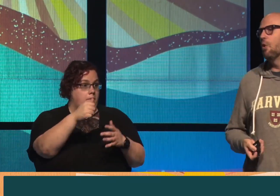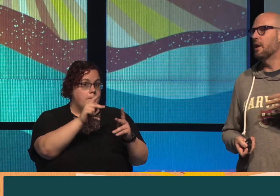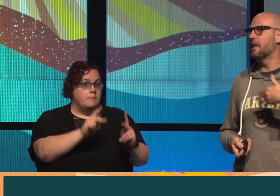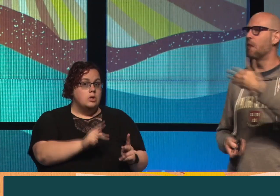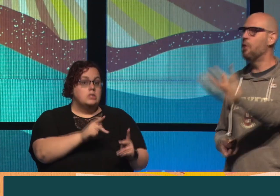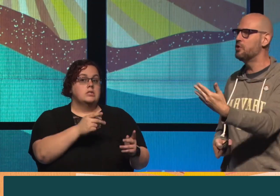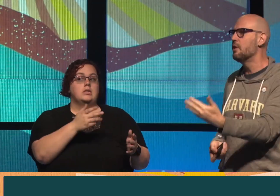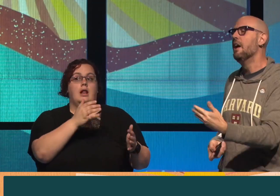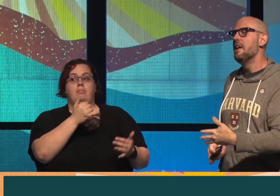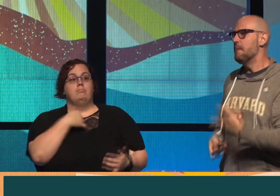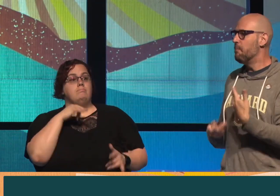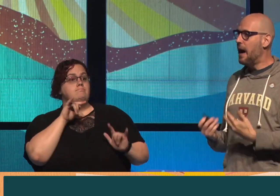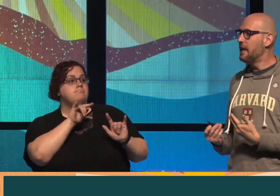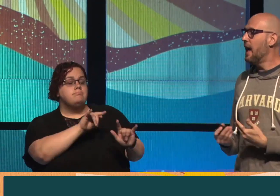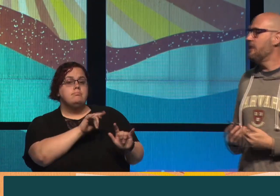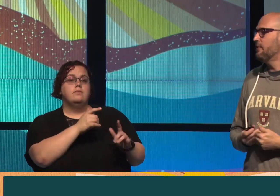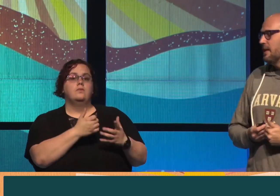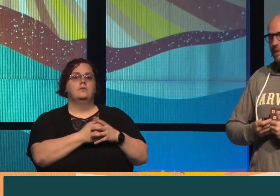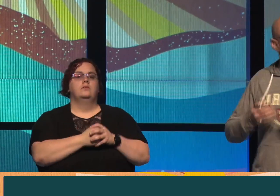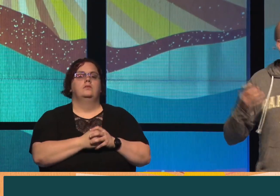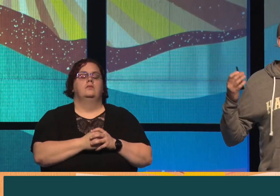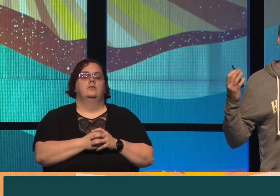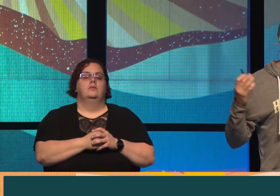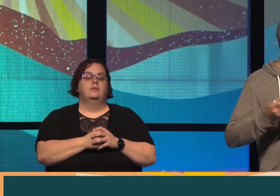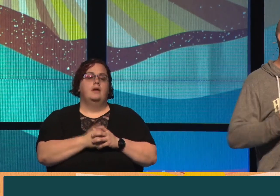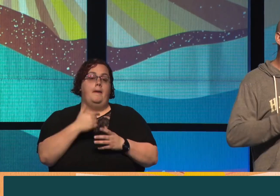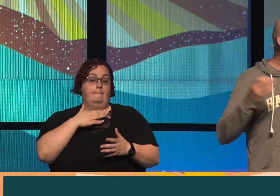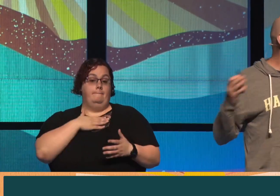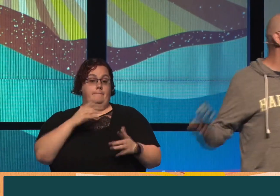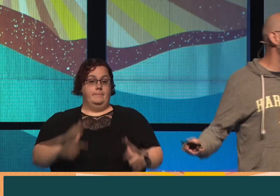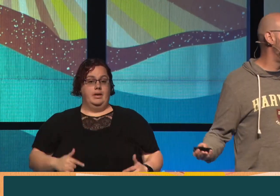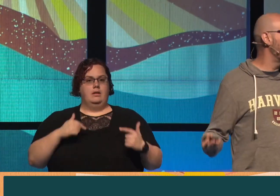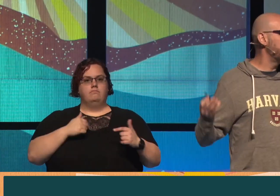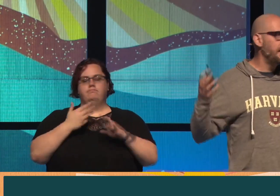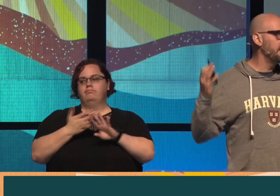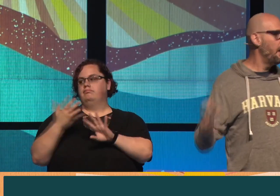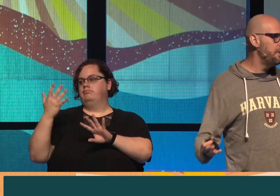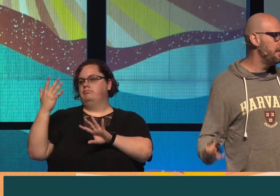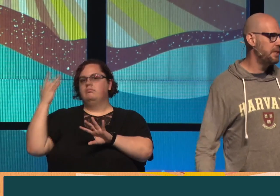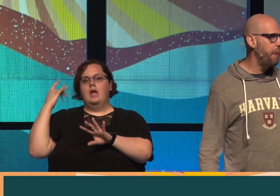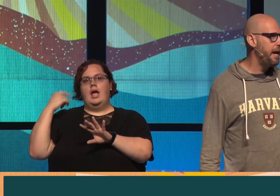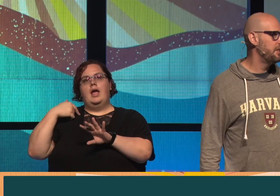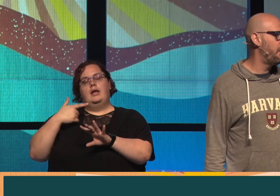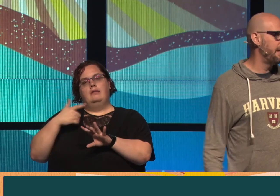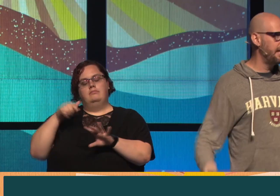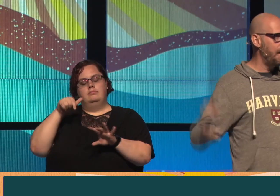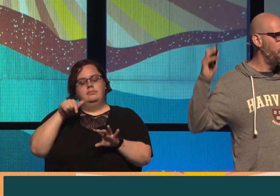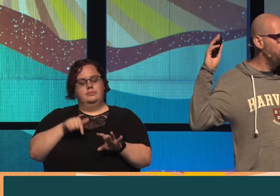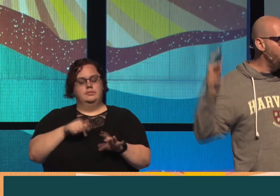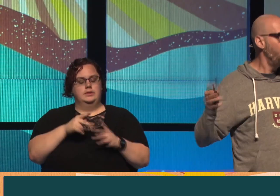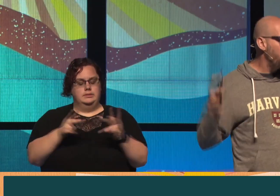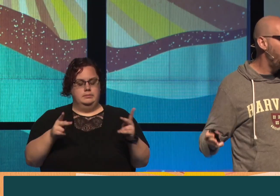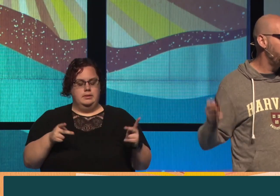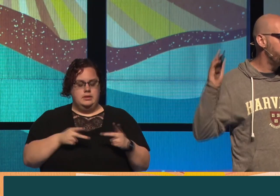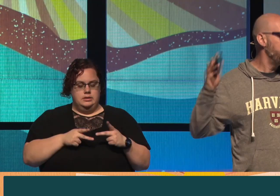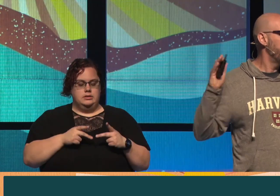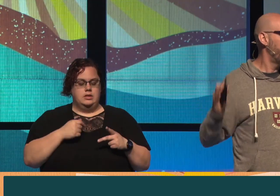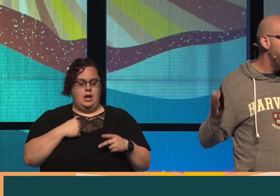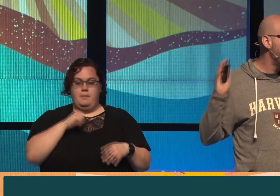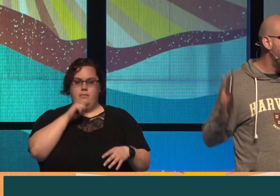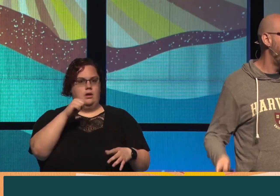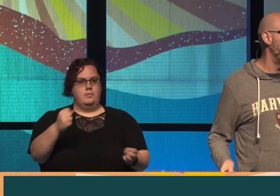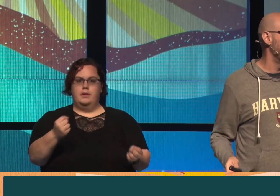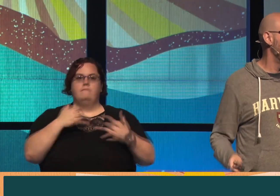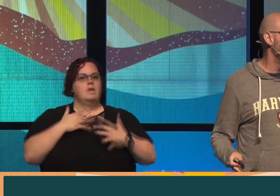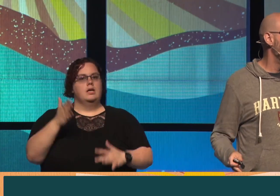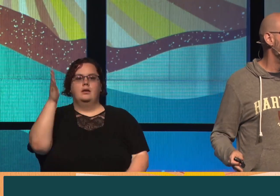love, or what God won't do. In my life, a long time ago, I just had to come to this space where I said, I will no longer be